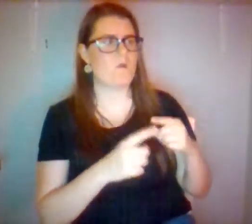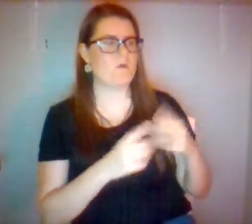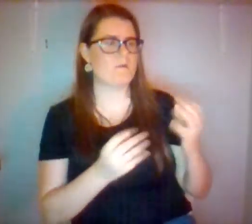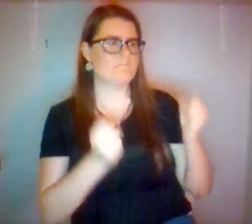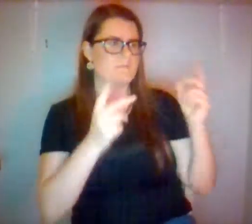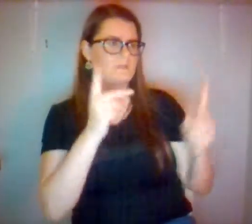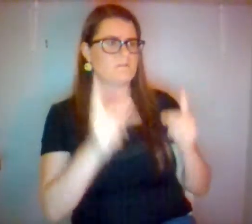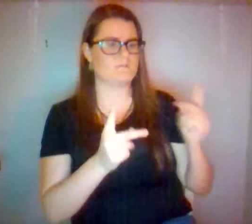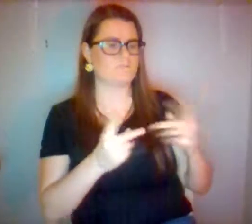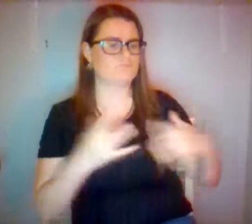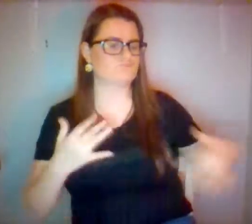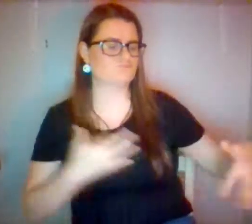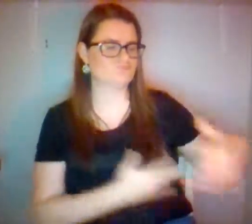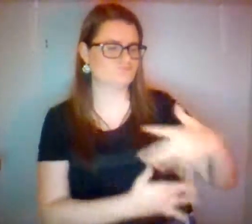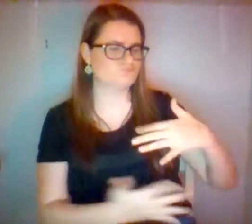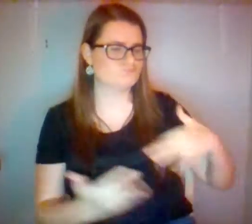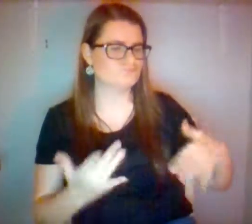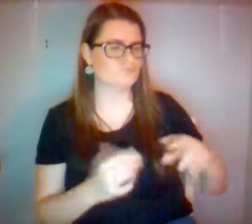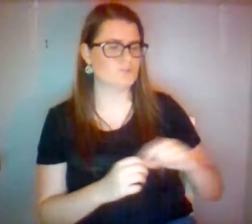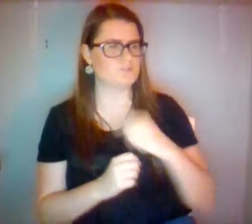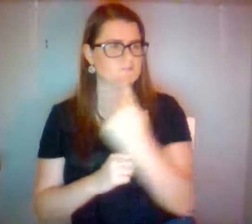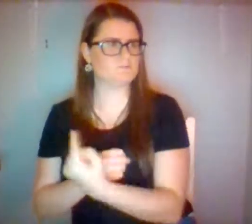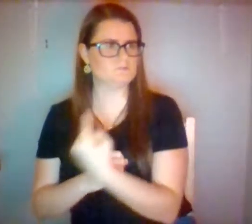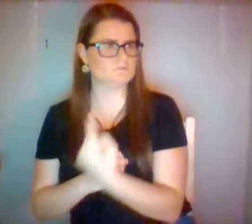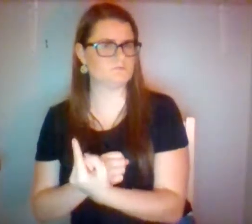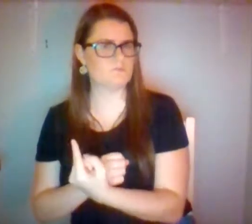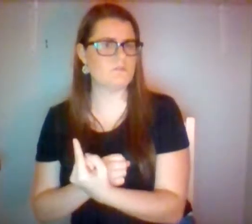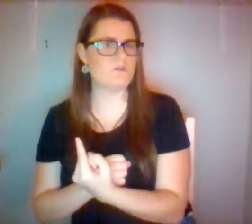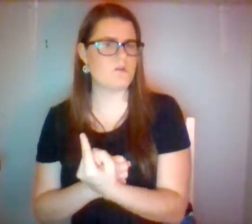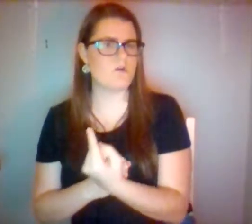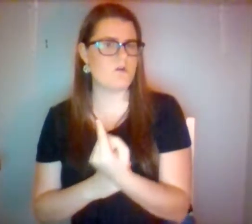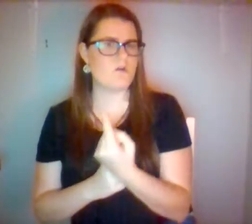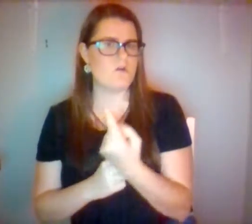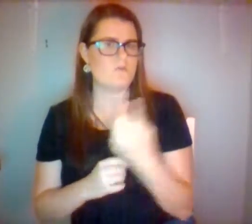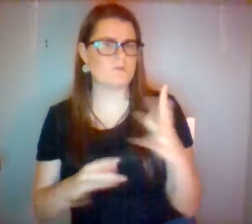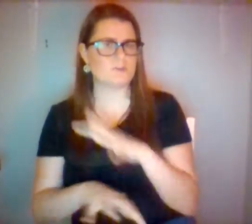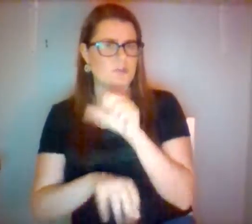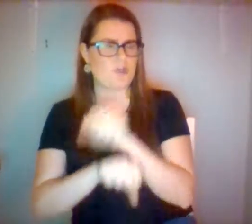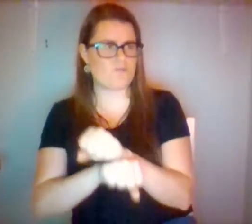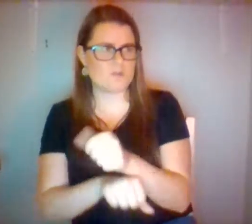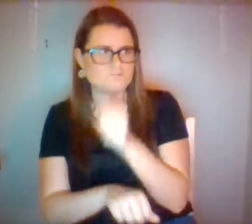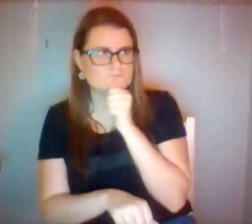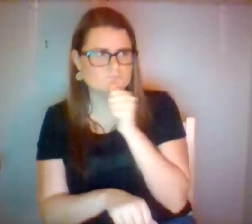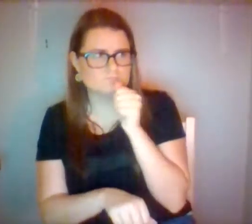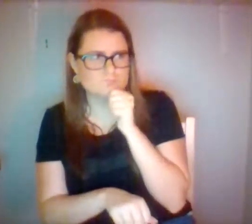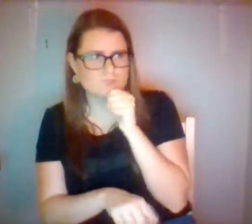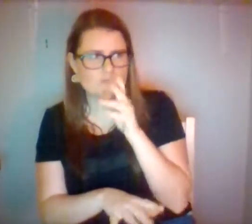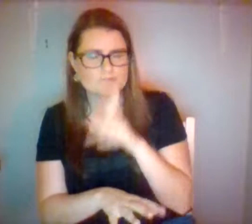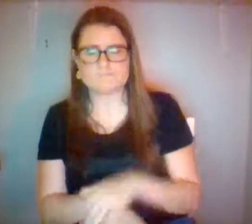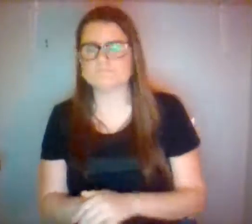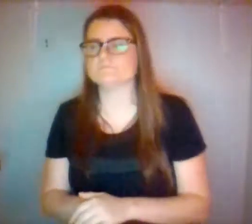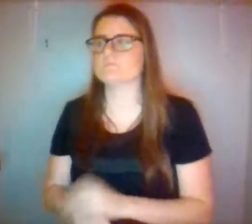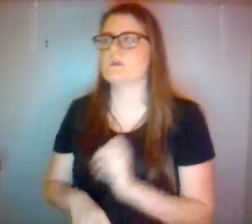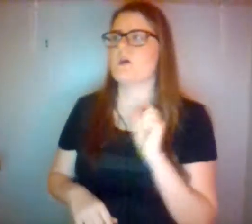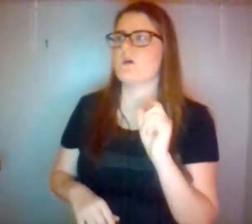there. One by one, they nodded. Agreed, said Caiaphas. The man turned to leave the